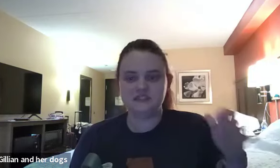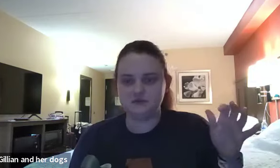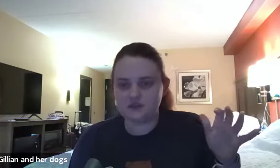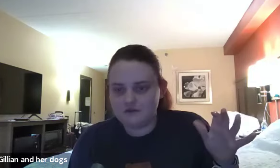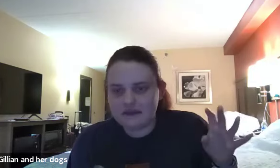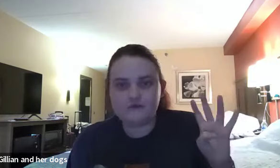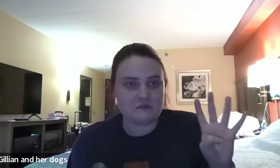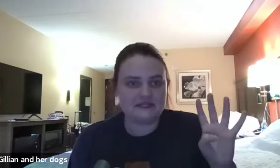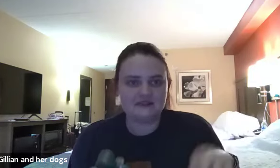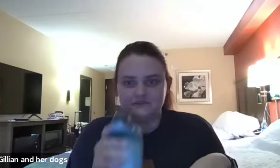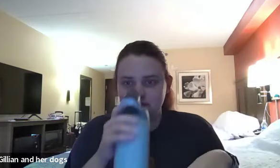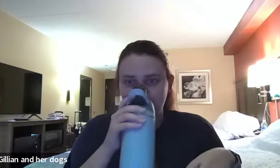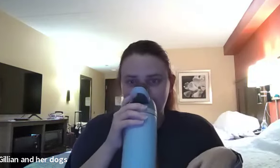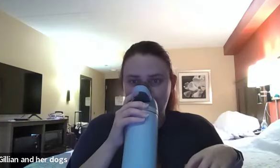since we do have like 4 minutes left.